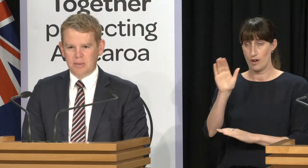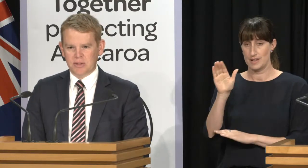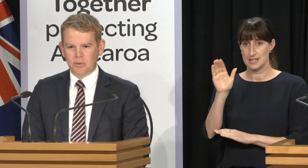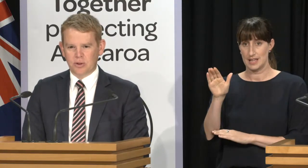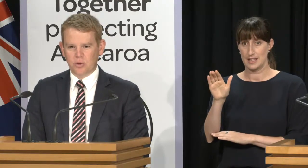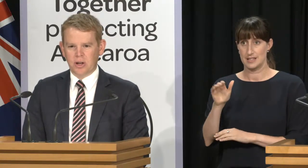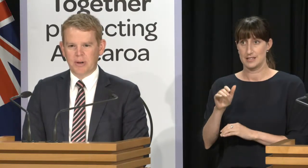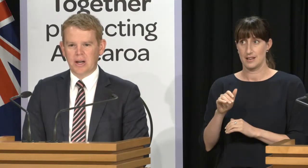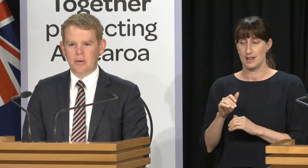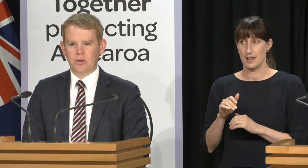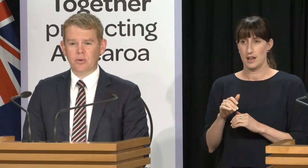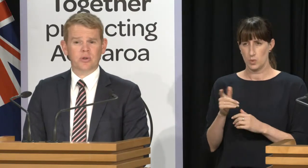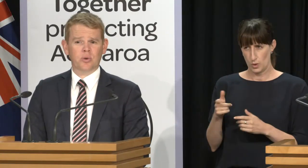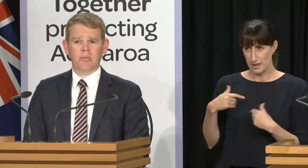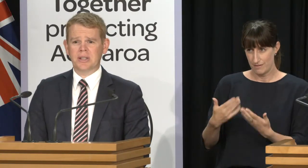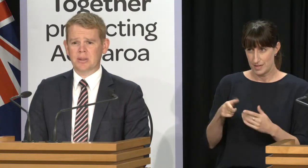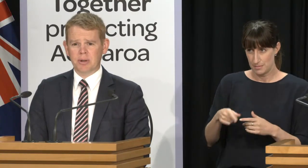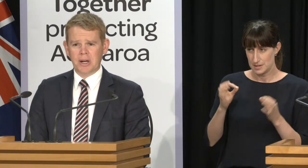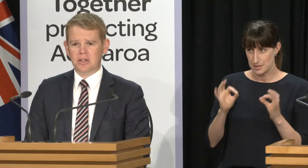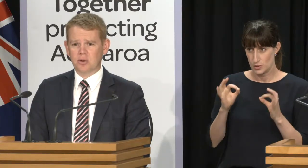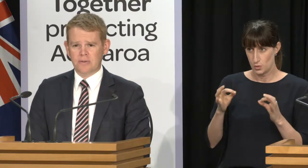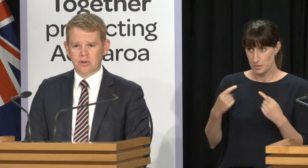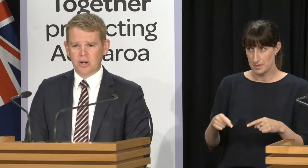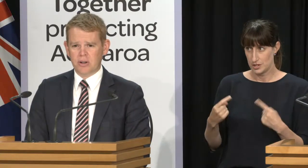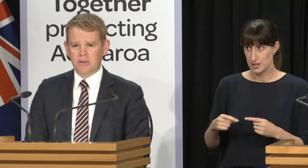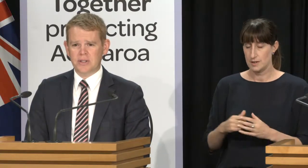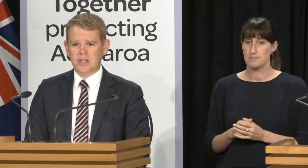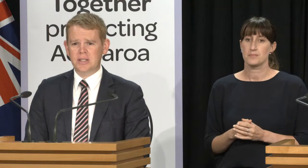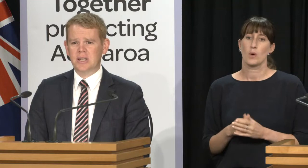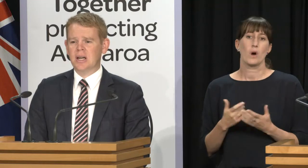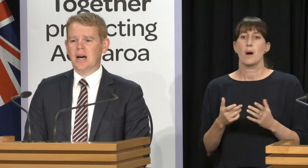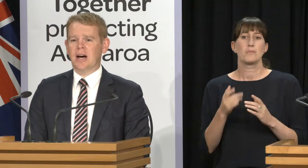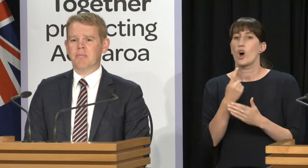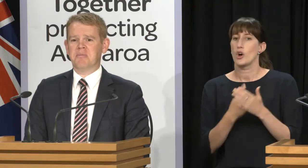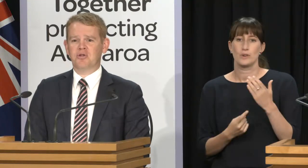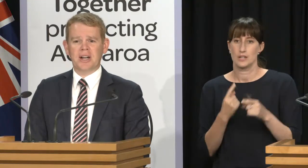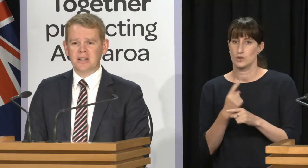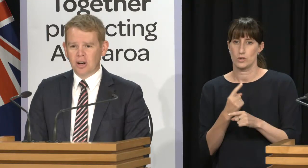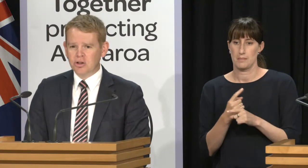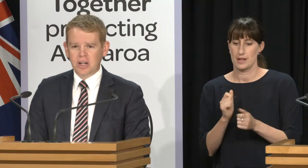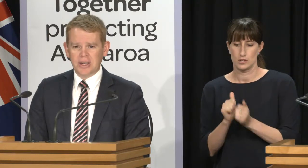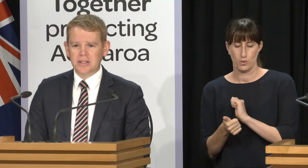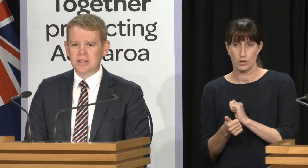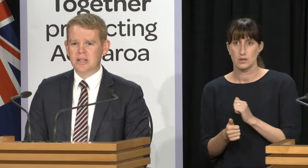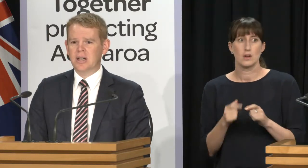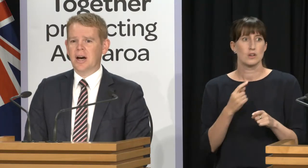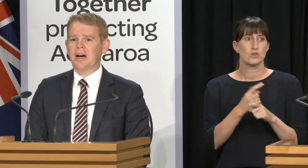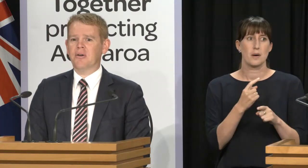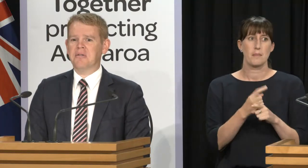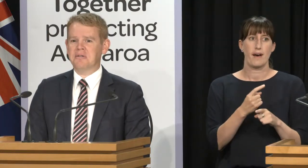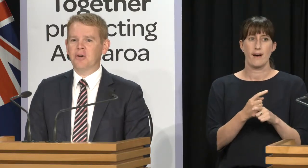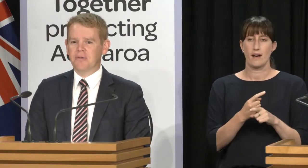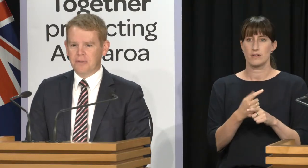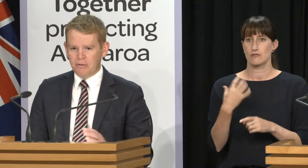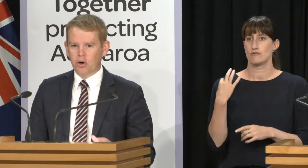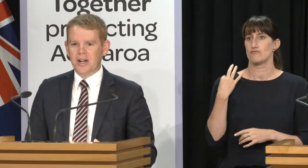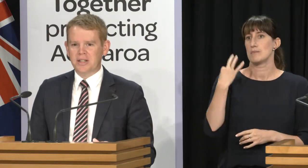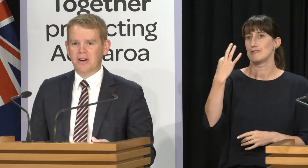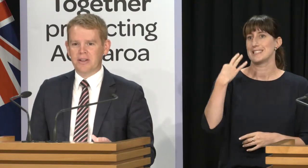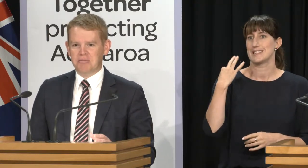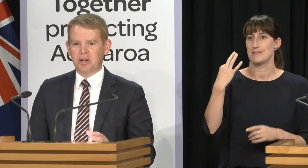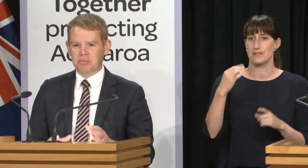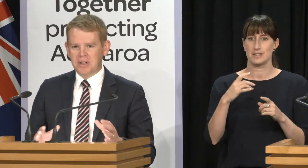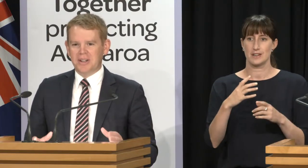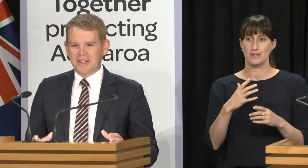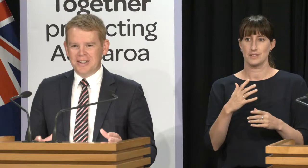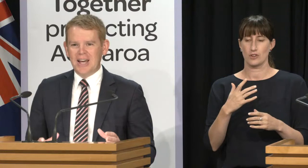sports teams that we're talking about here. We're also talking about diplomats who have to travel overseas, trade negotiators, a variety